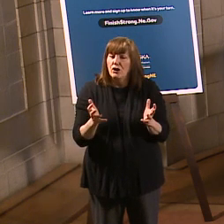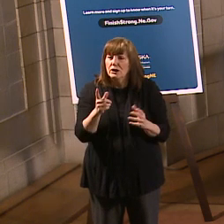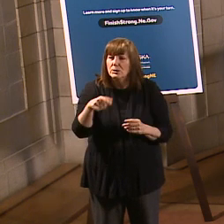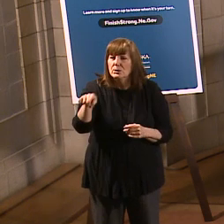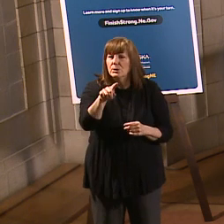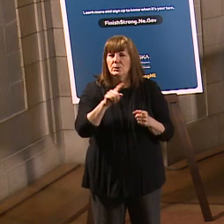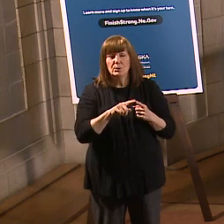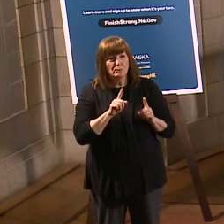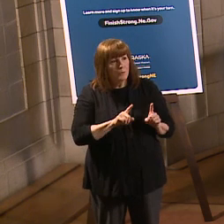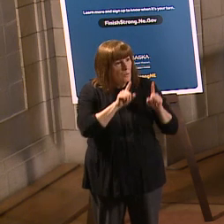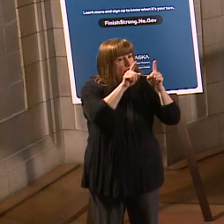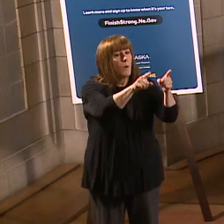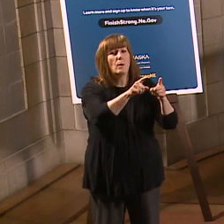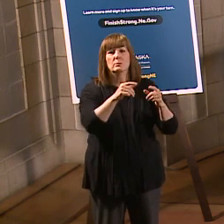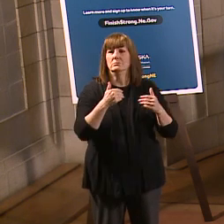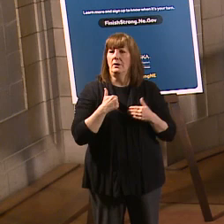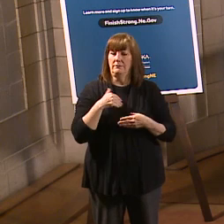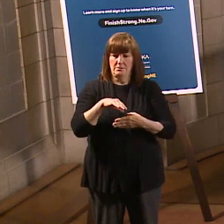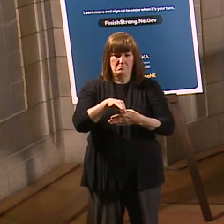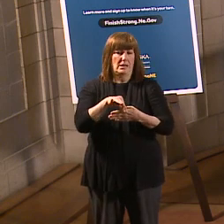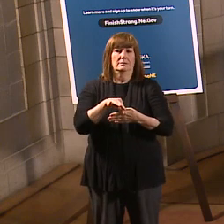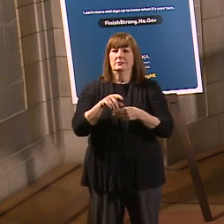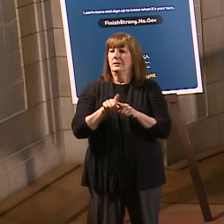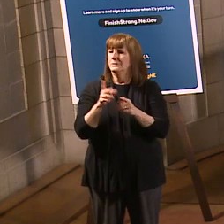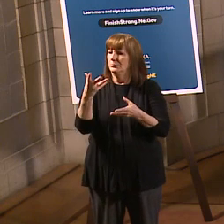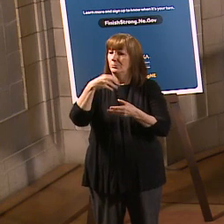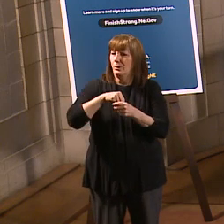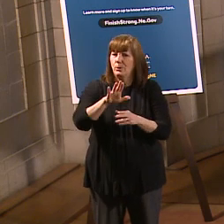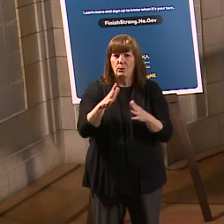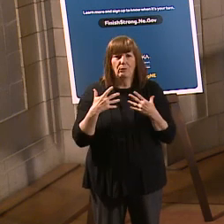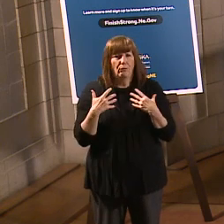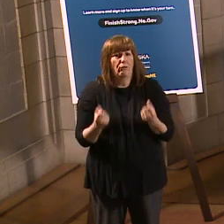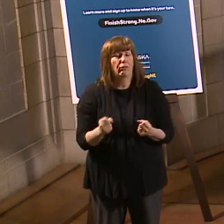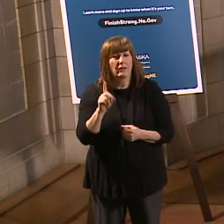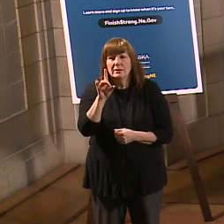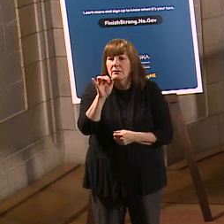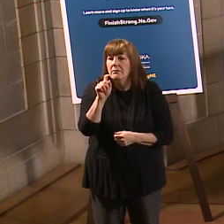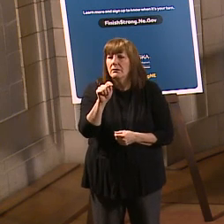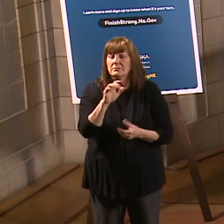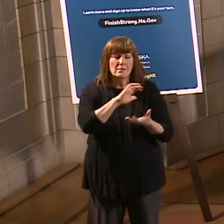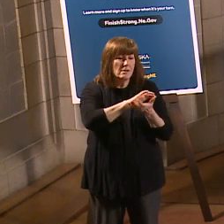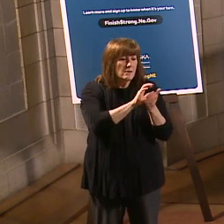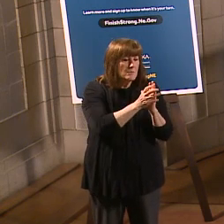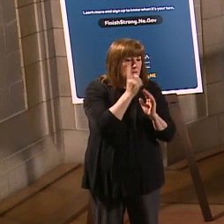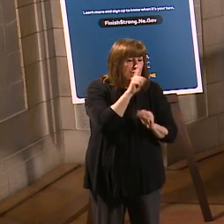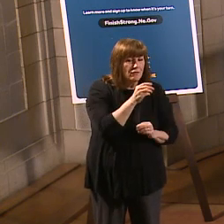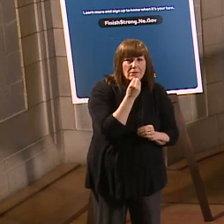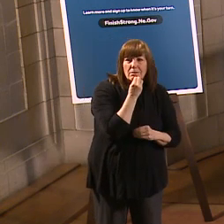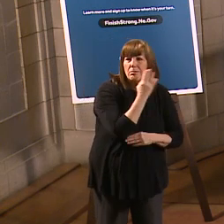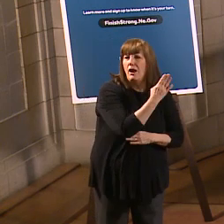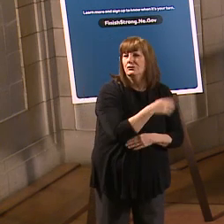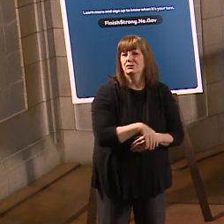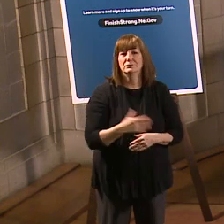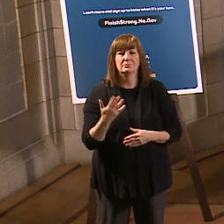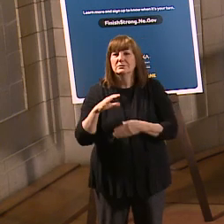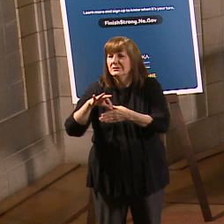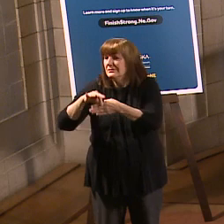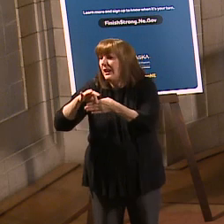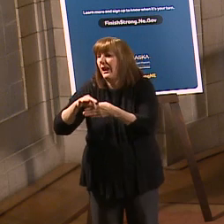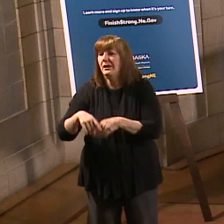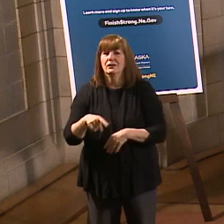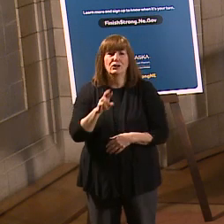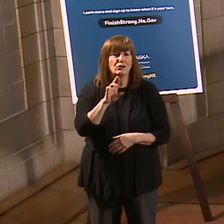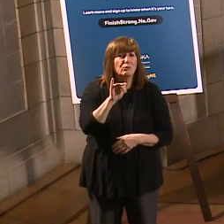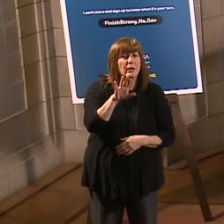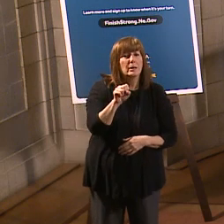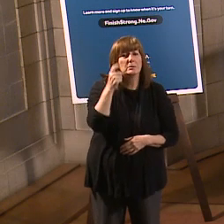to go out and have meat as part of a healthy diet. Maybe grab a hamburger for lunch and maybe a steak or some